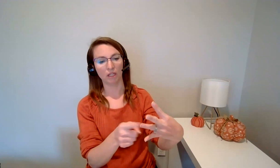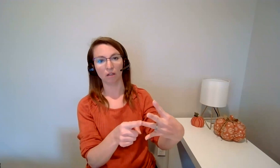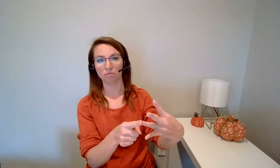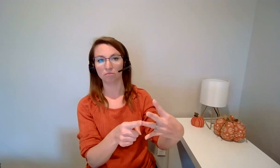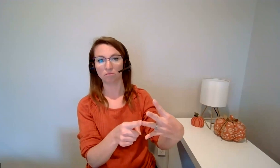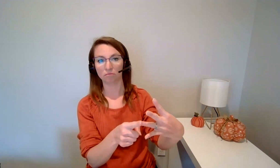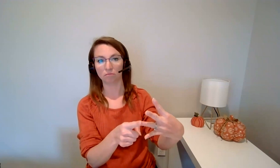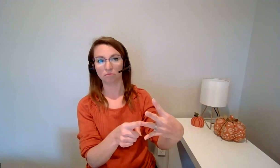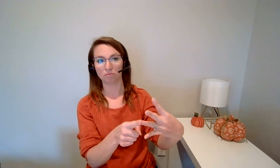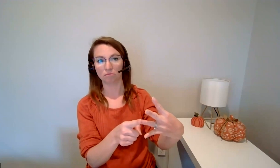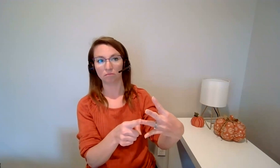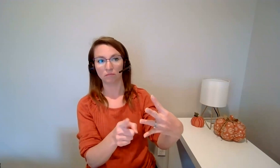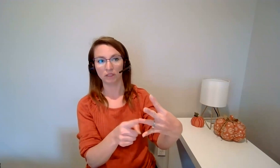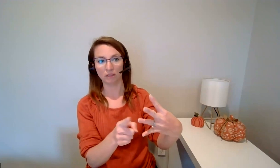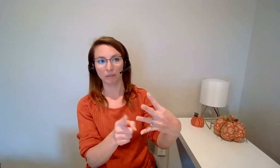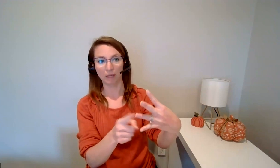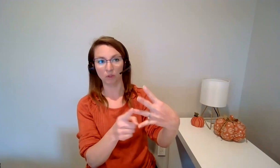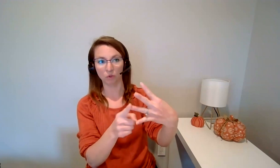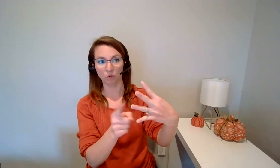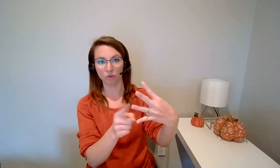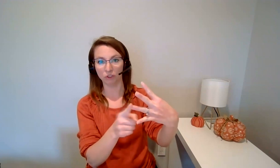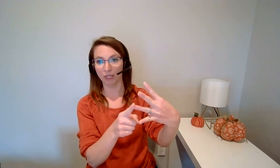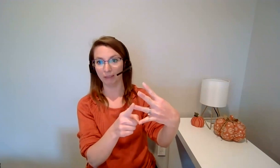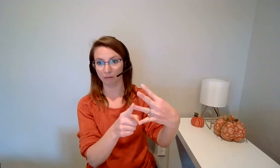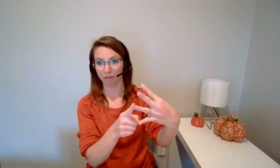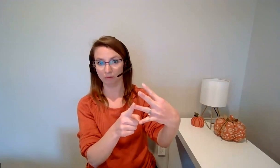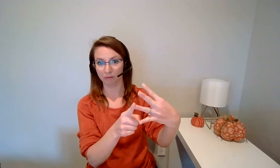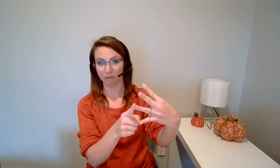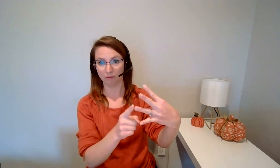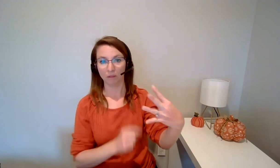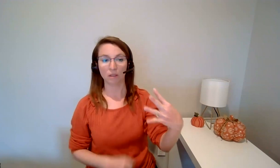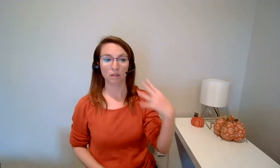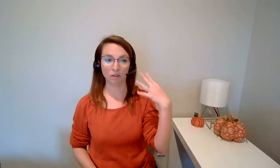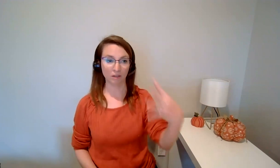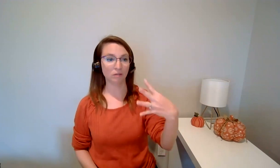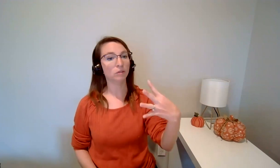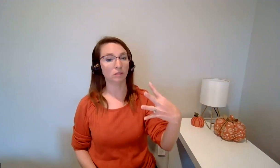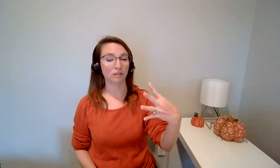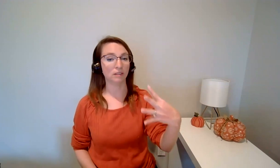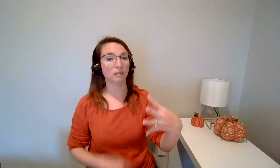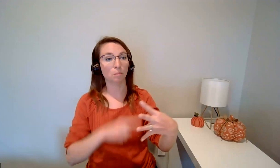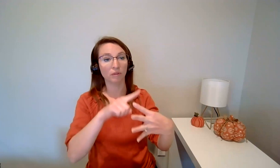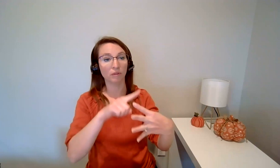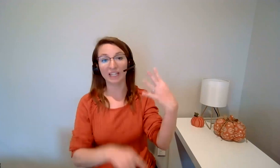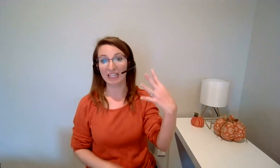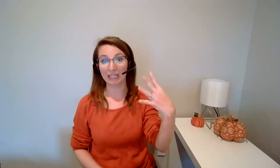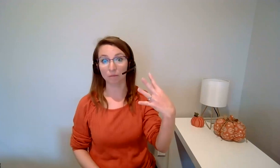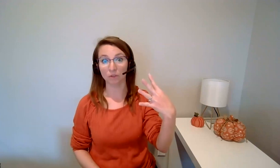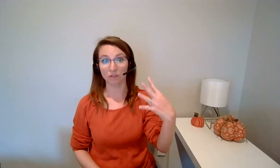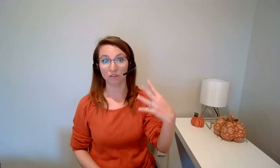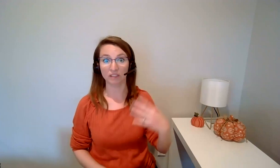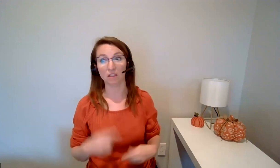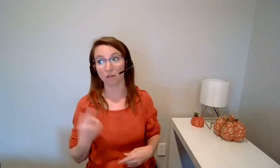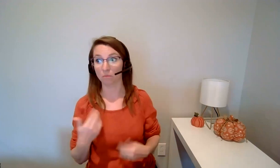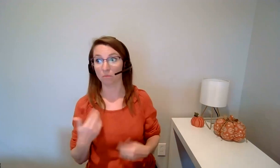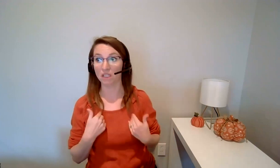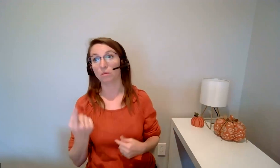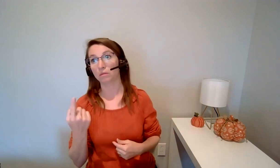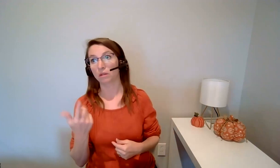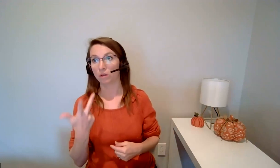here. This is me, I'm the 3rd child. You can also use this to provide names. You can say, me,